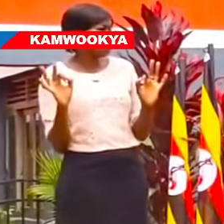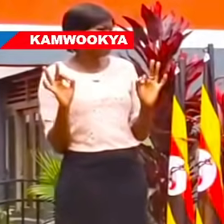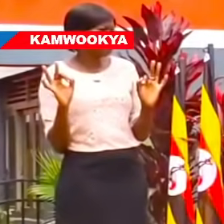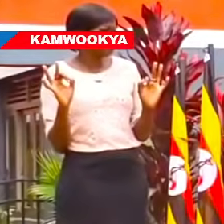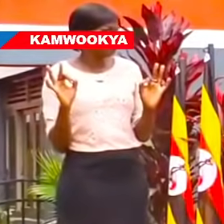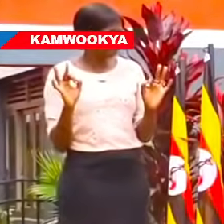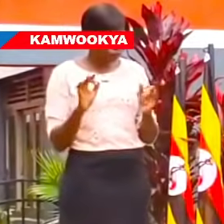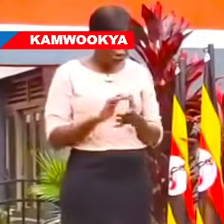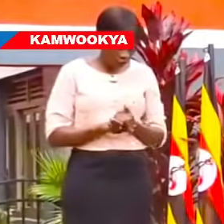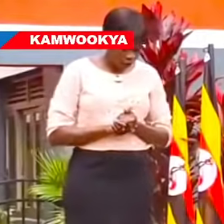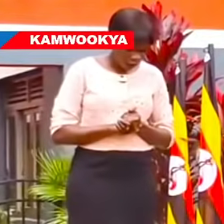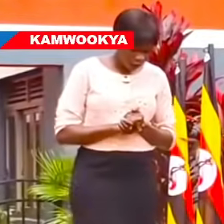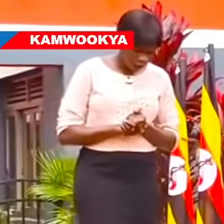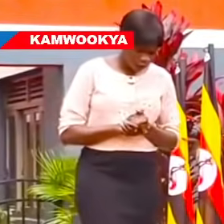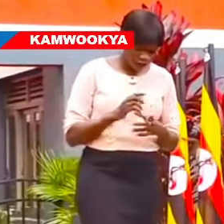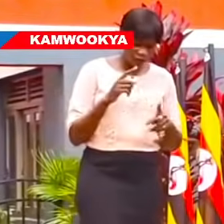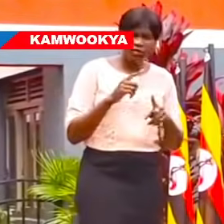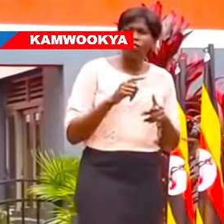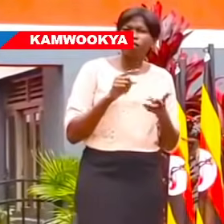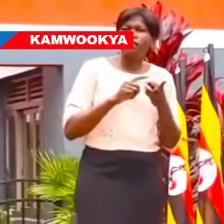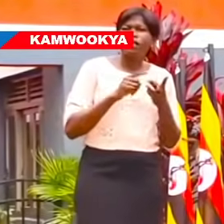Honorable Joyce Bagala,